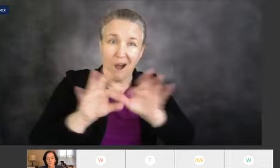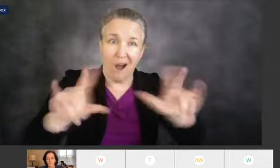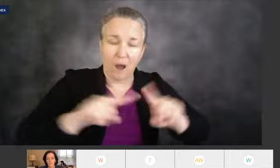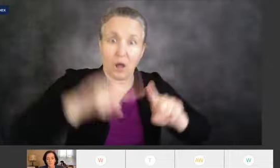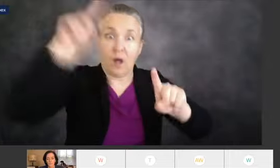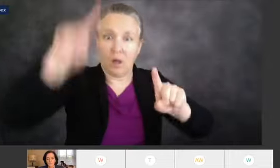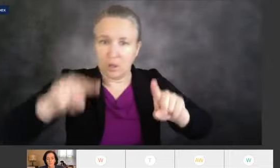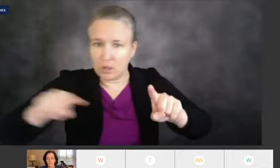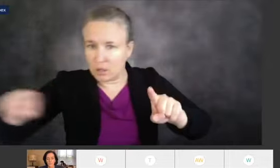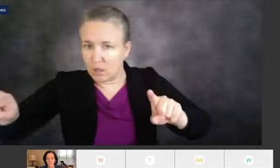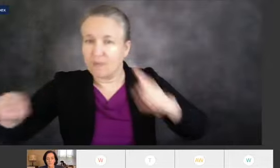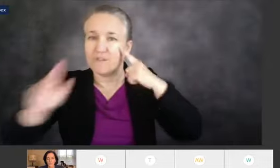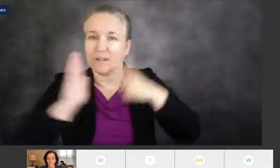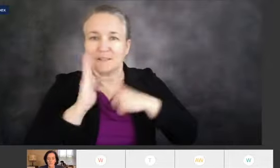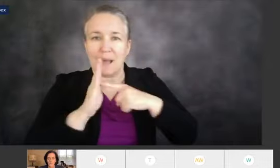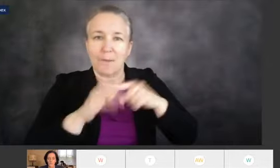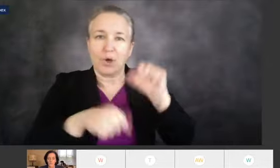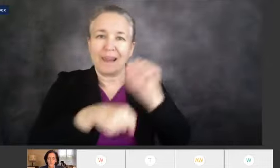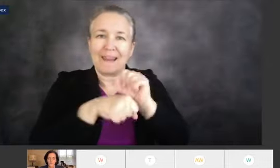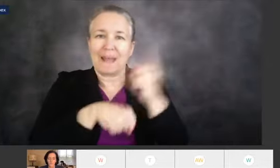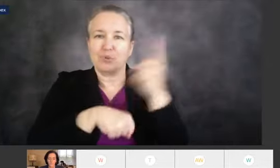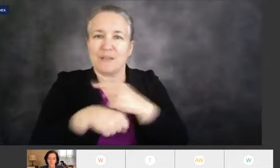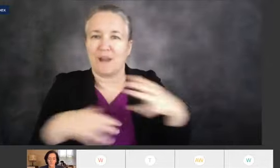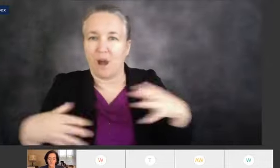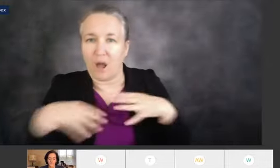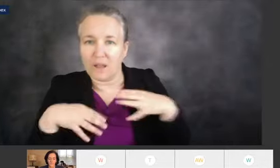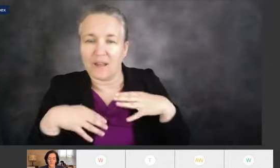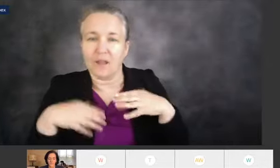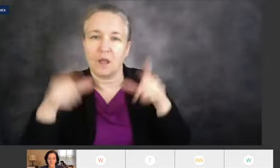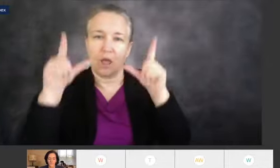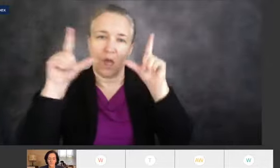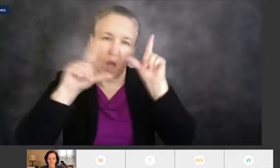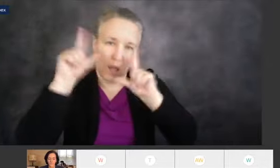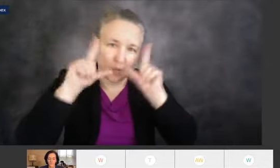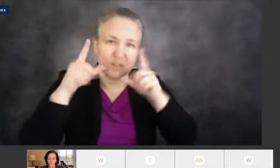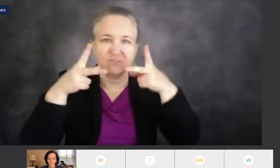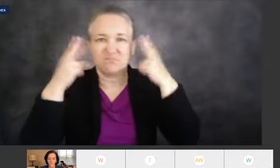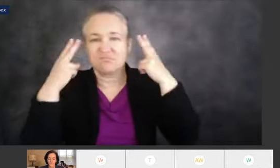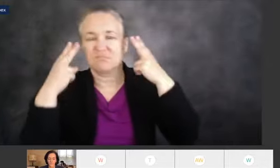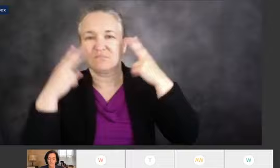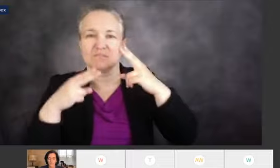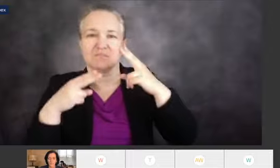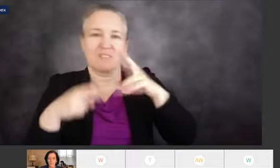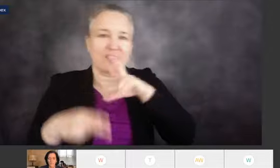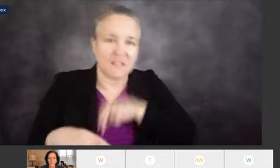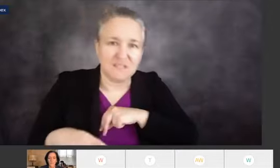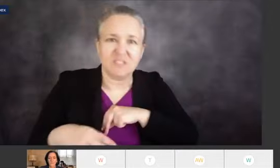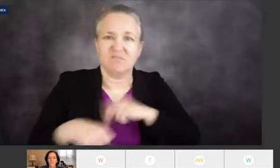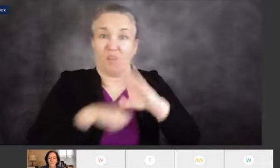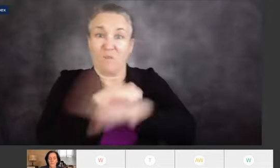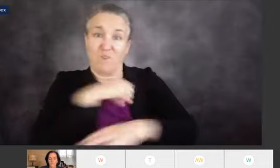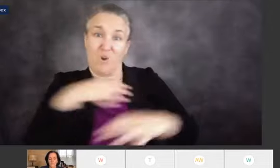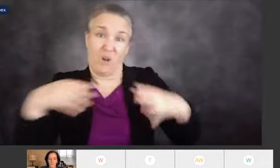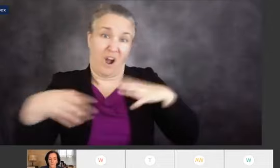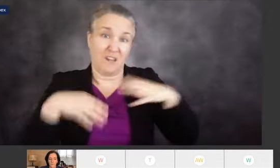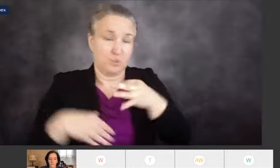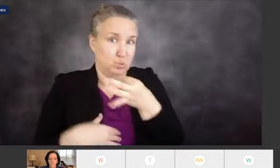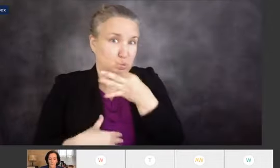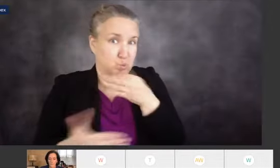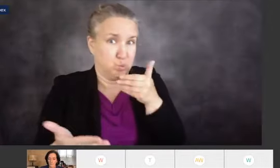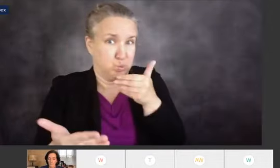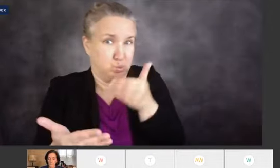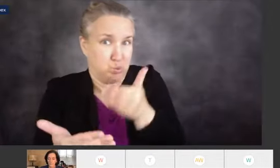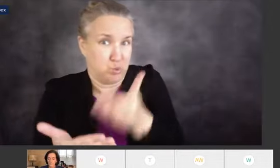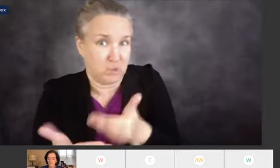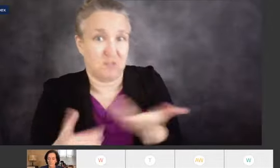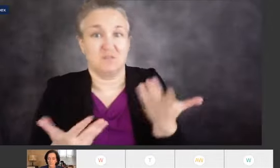the Labor Day peak. Halloween, Thanksgiving, Christmas, many fall holidays are coming up, and those are not